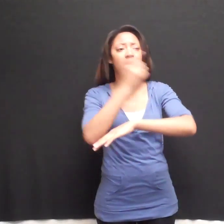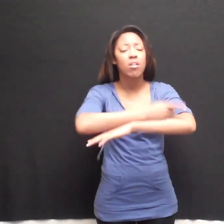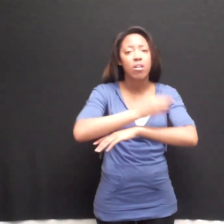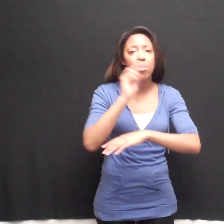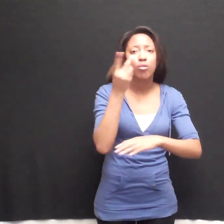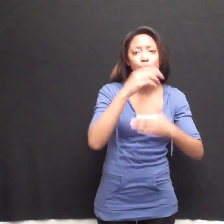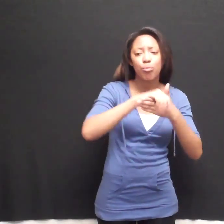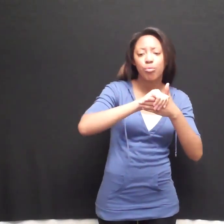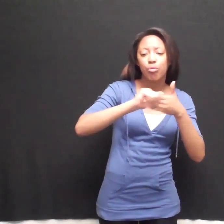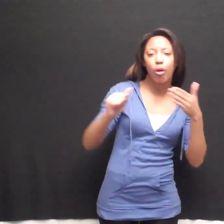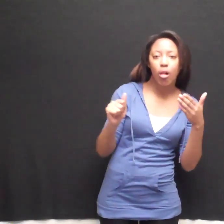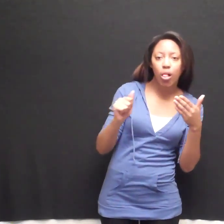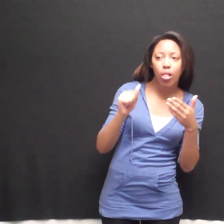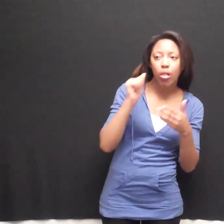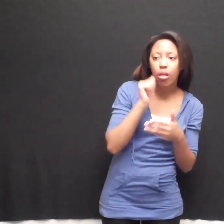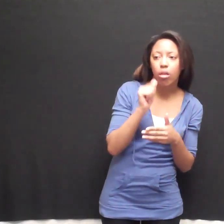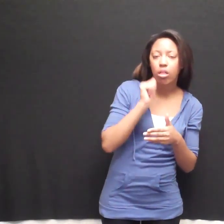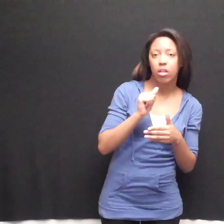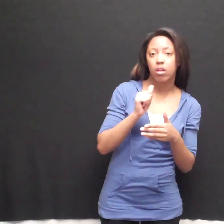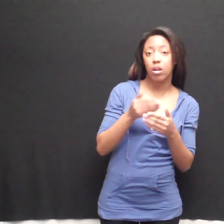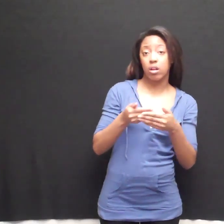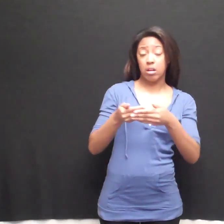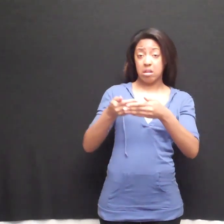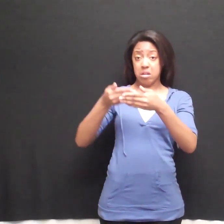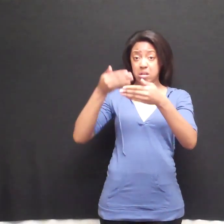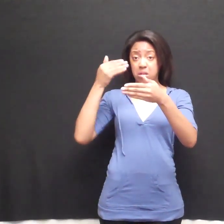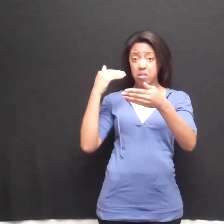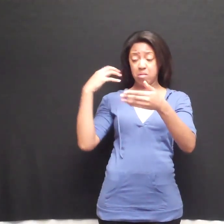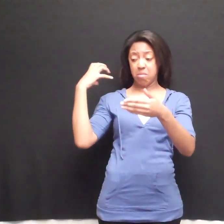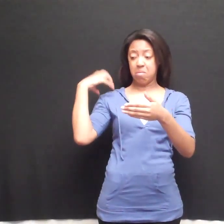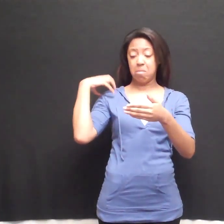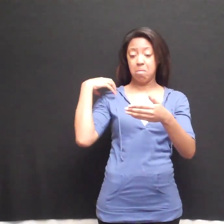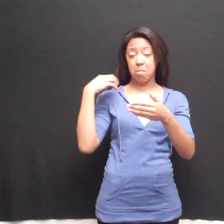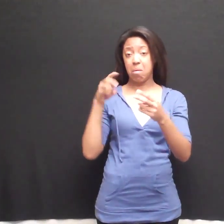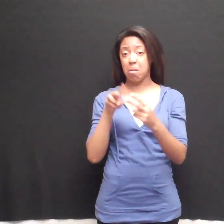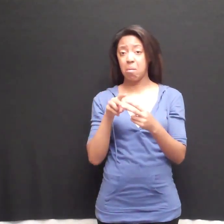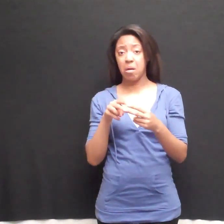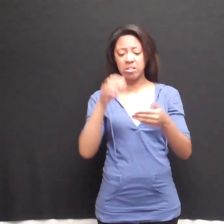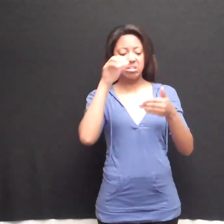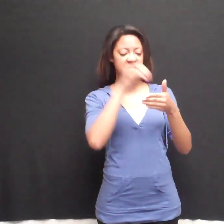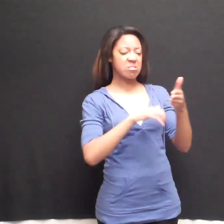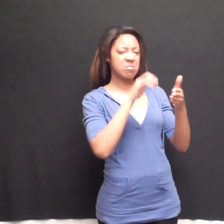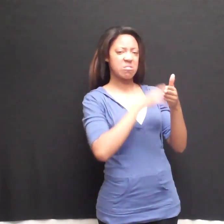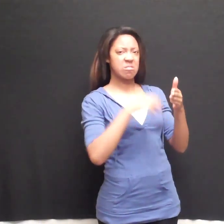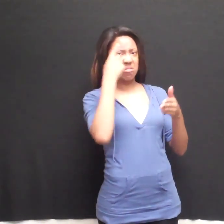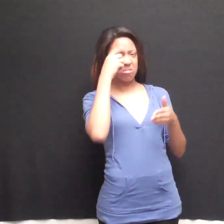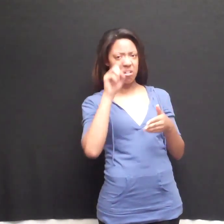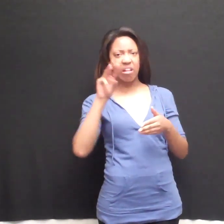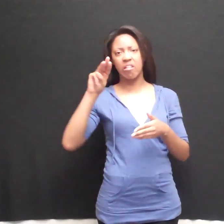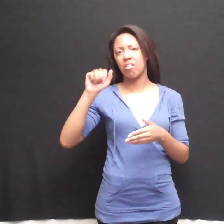And that was before bosses docked their pay for the needles, the thread, the electricity they used.